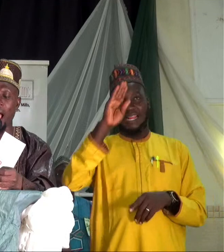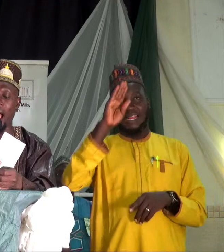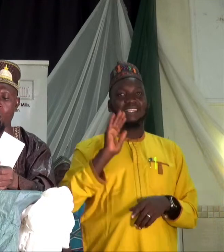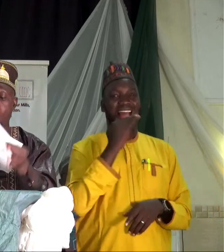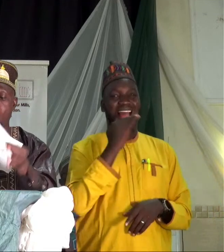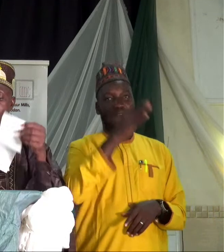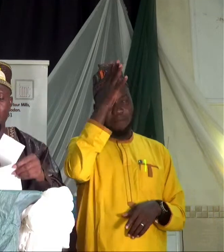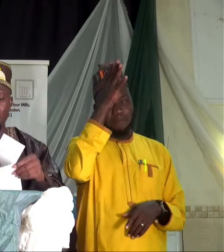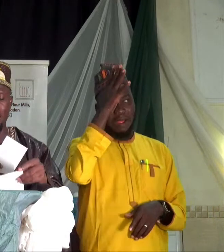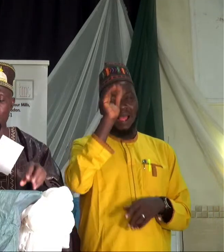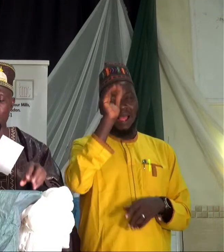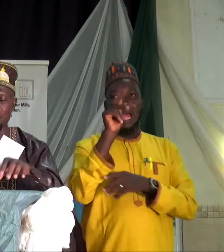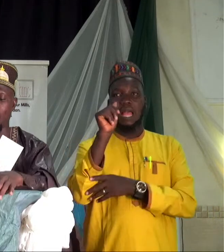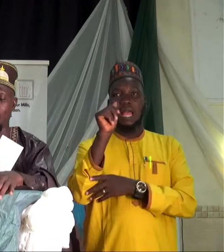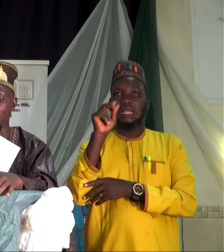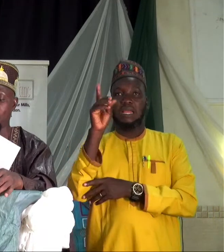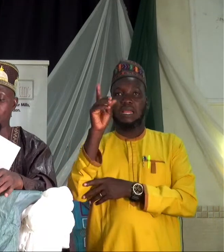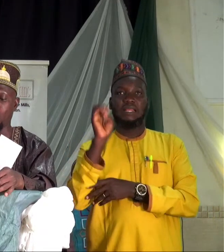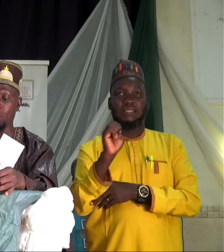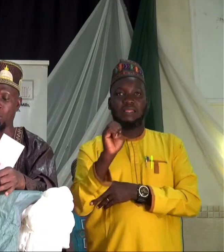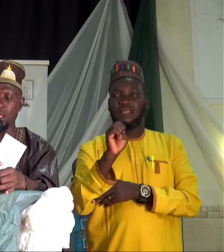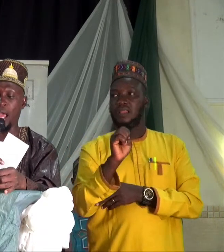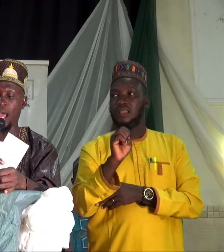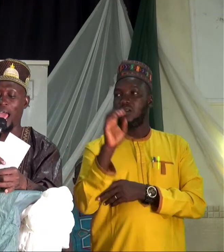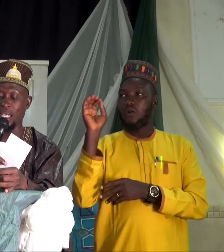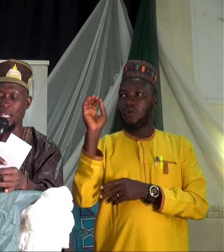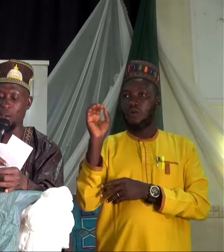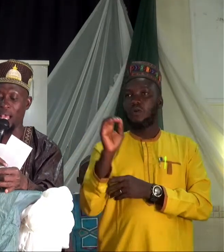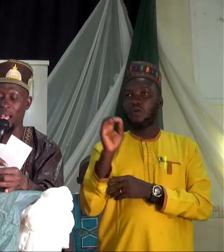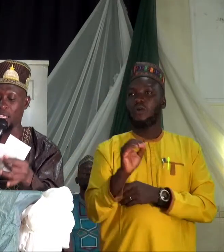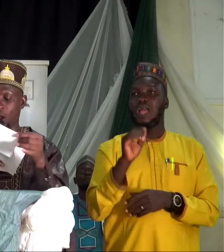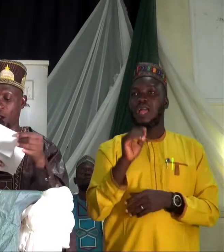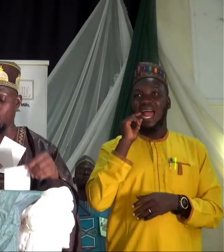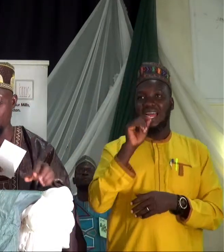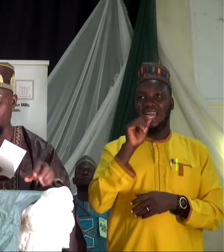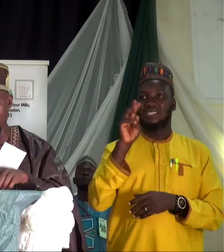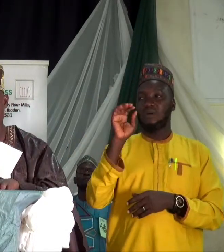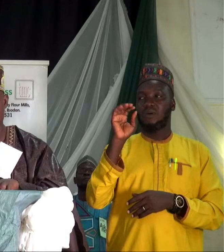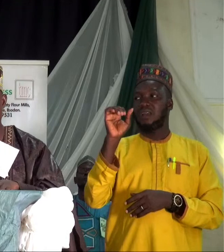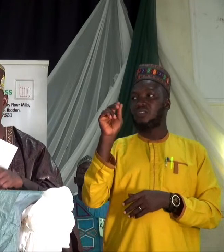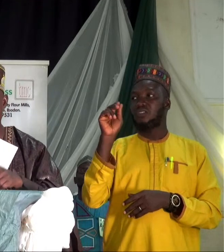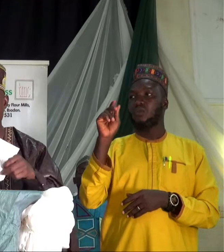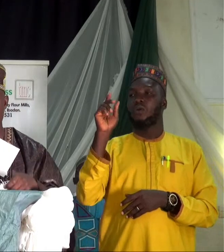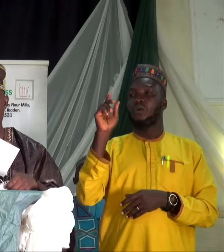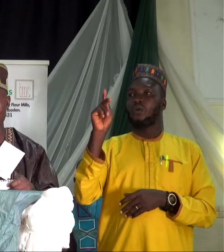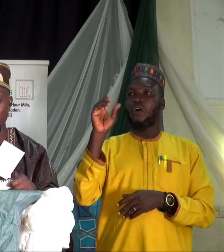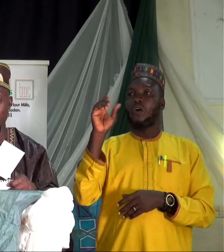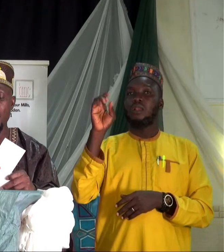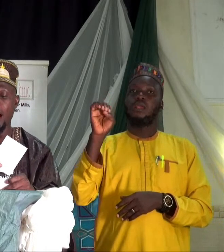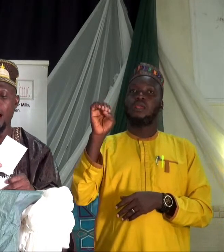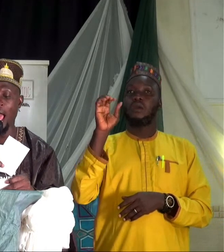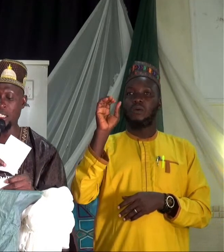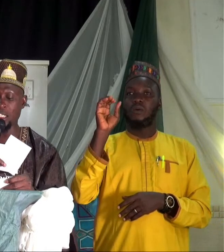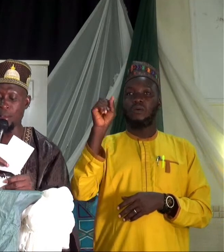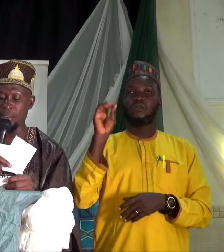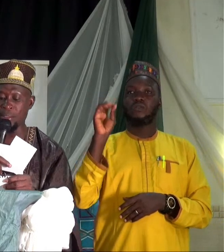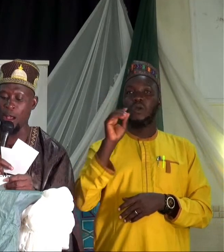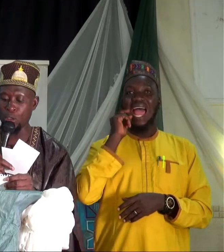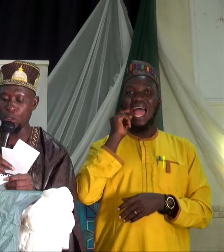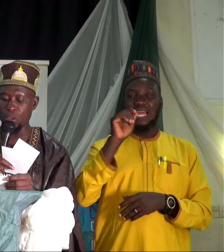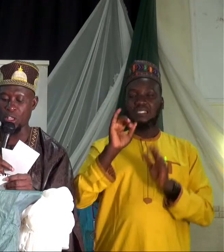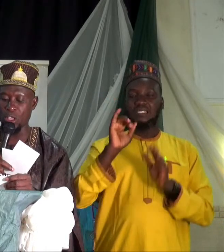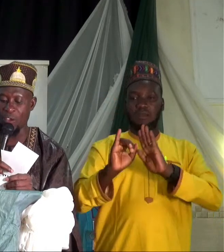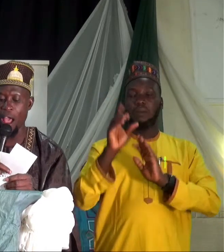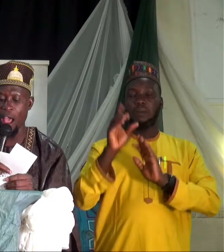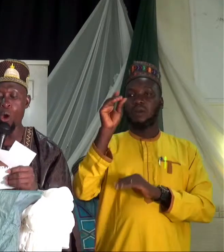o ala ni wasala mahaban bikum Alhaji Abdul Wasi Kole Osho Allah ba ni sayila sadada Alhaji Imam Daud